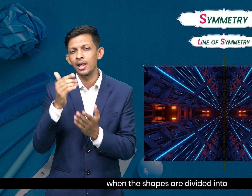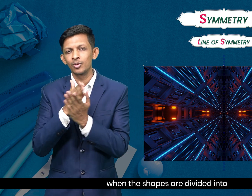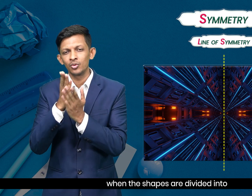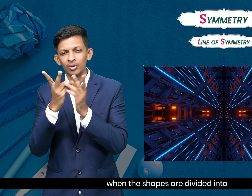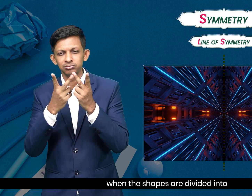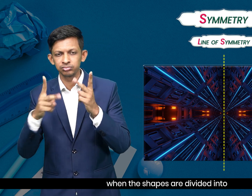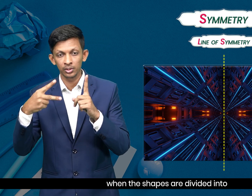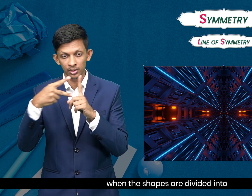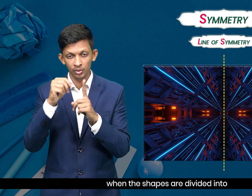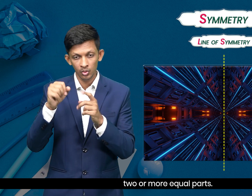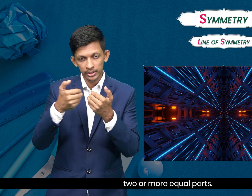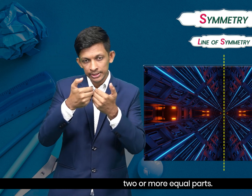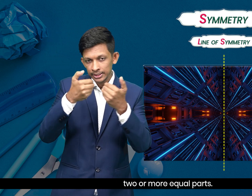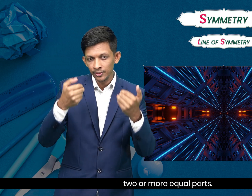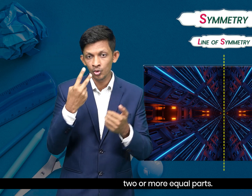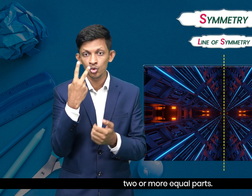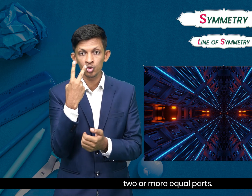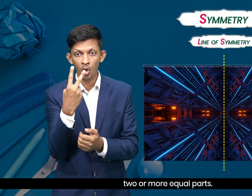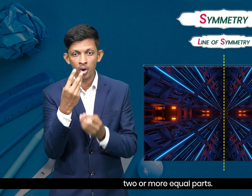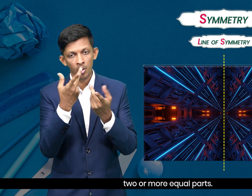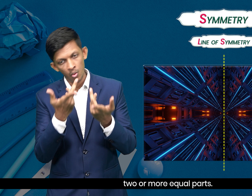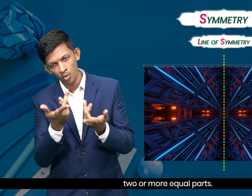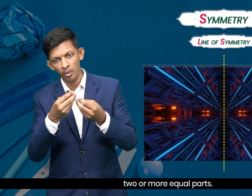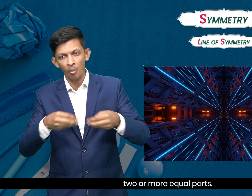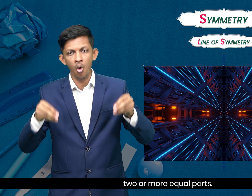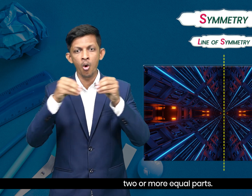are divided into two or more equal parts.